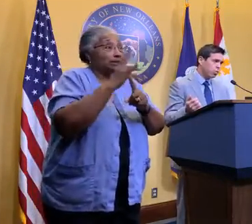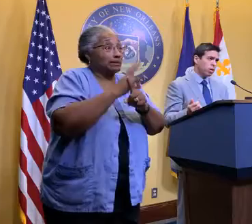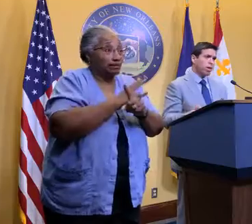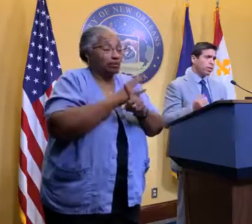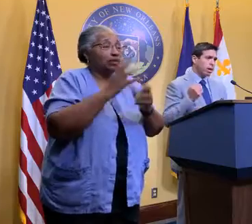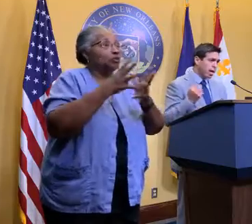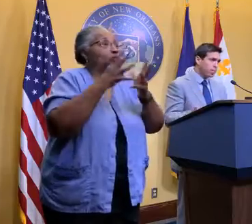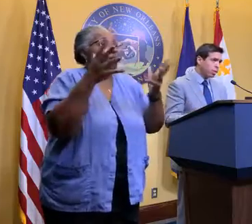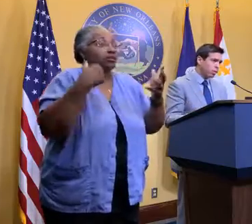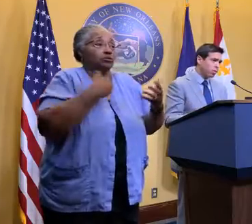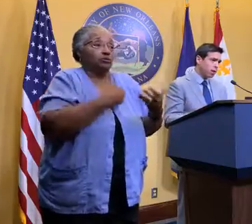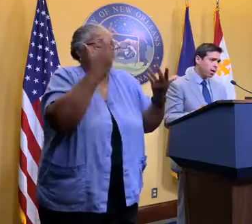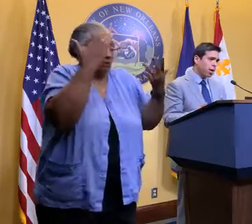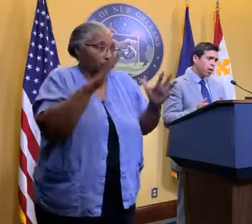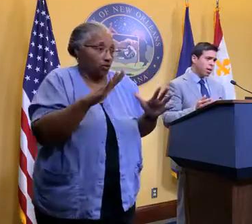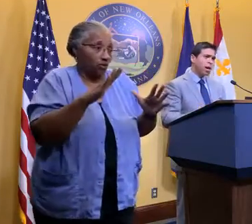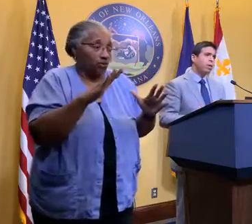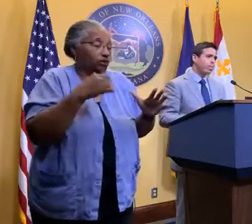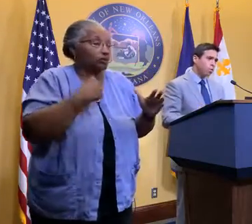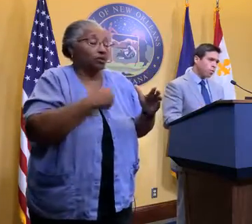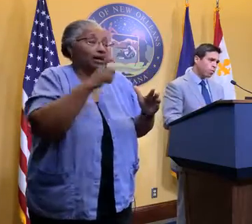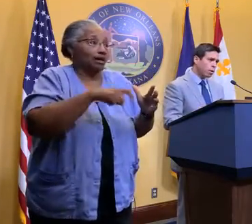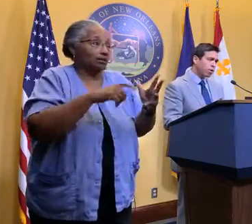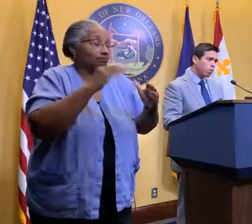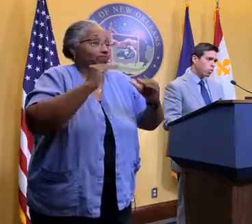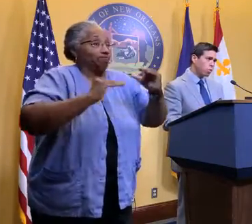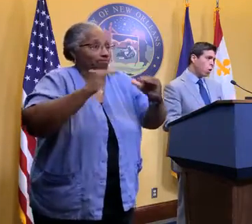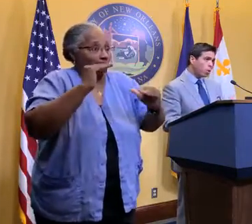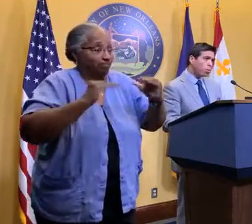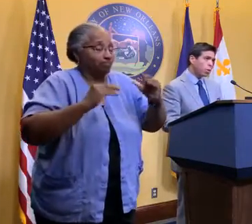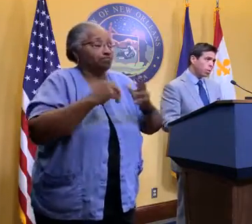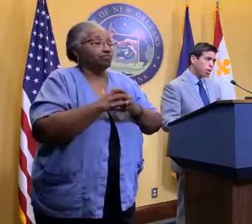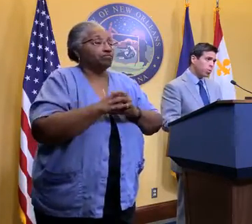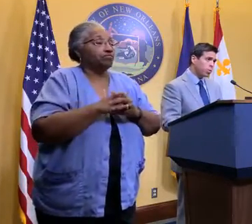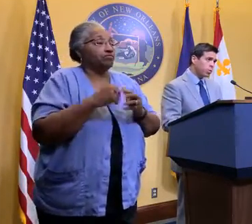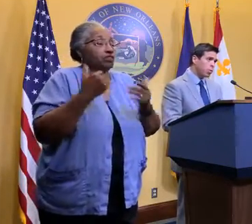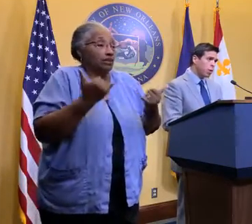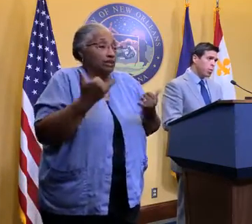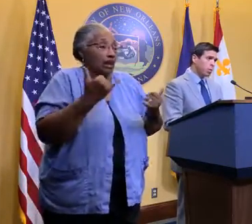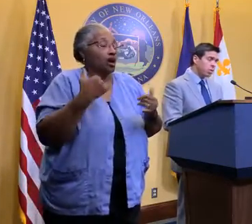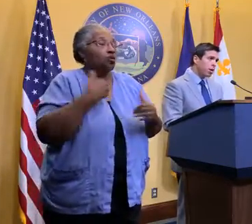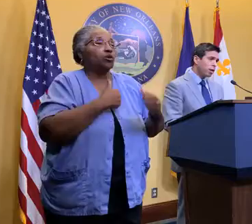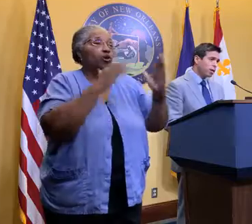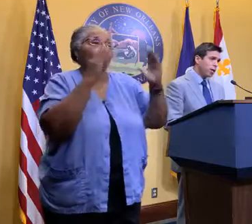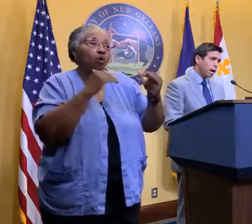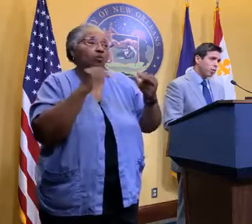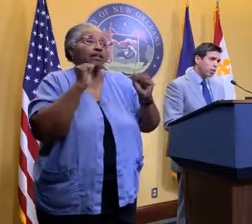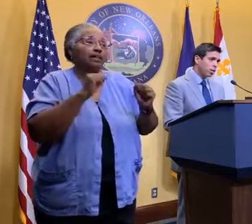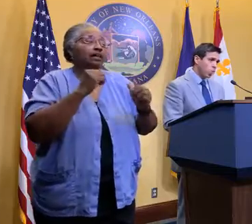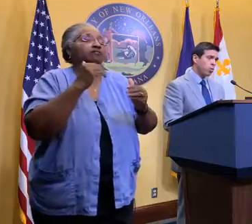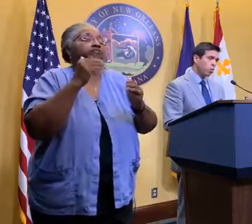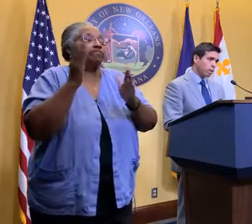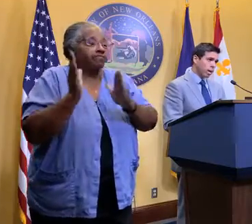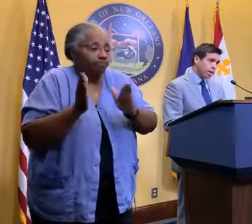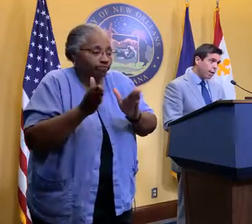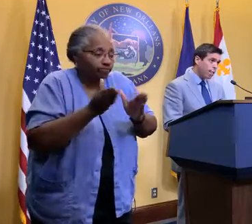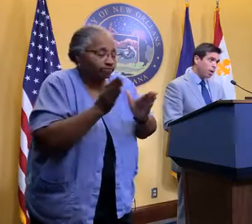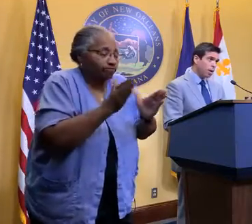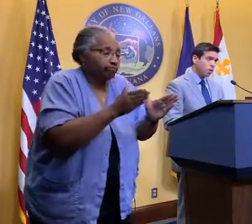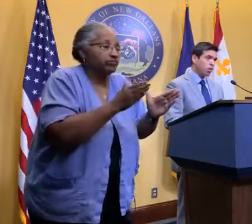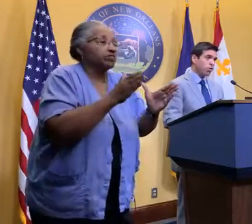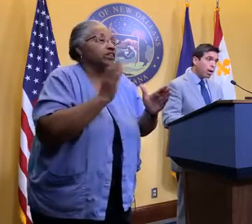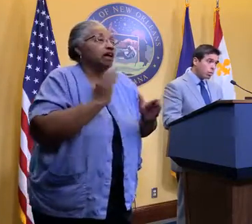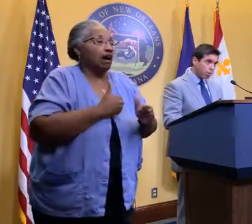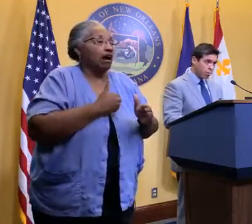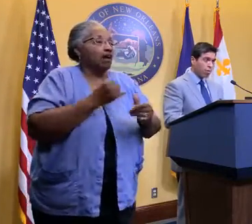even the expenditure side, the adaptation side. Now we have more information and we're hopefully going to be able to more methodically calculate where we will end